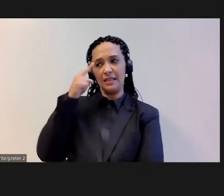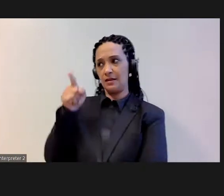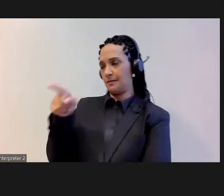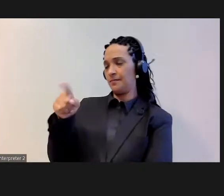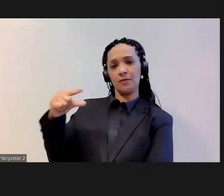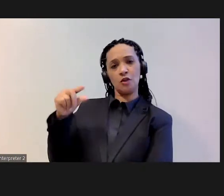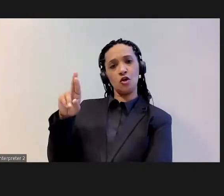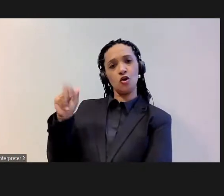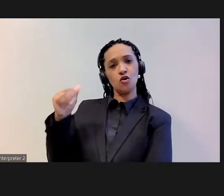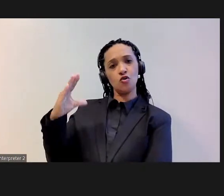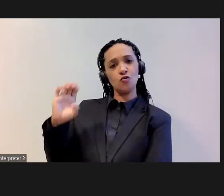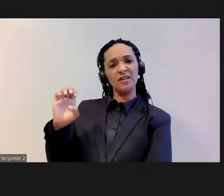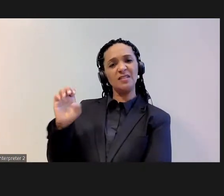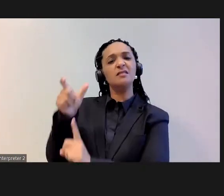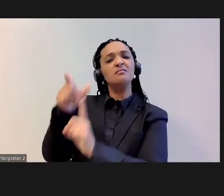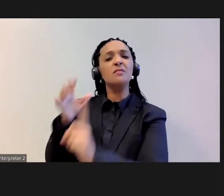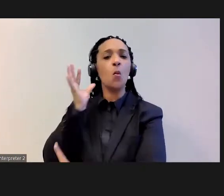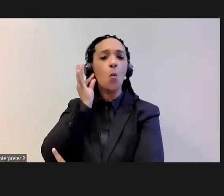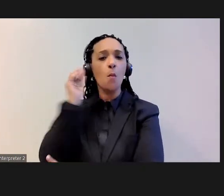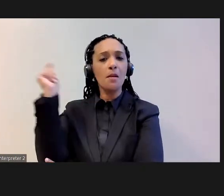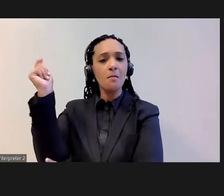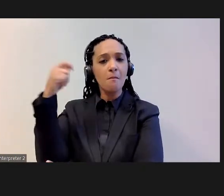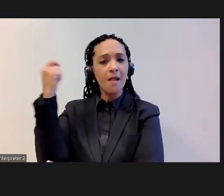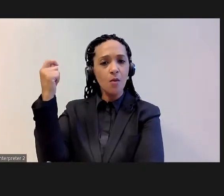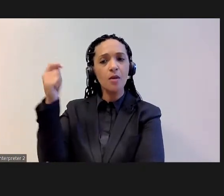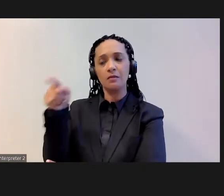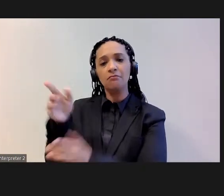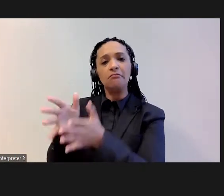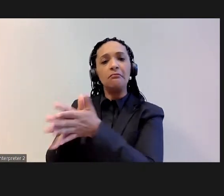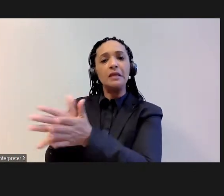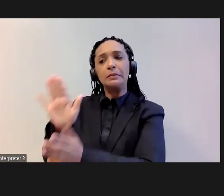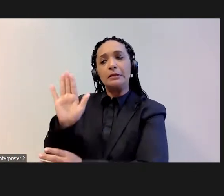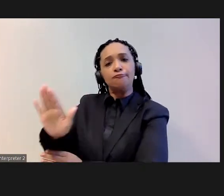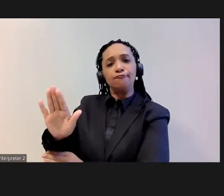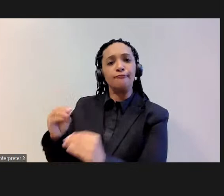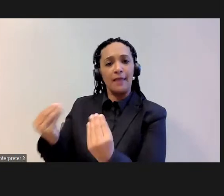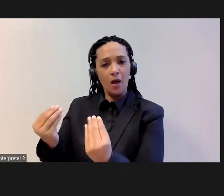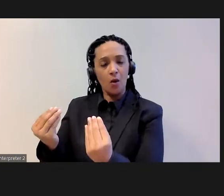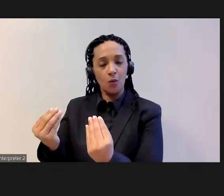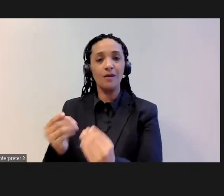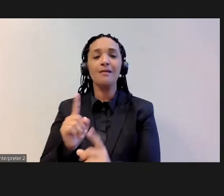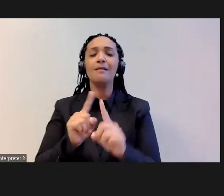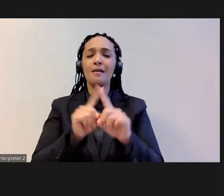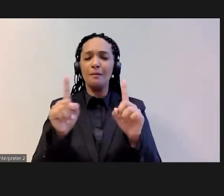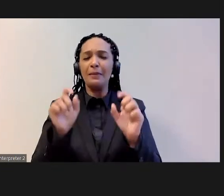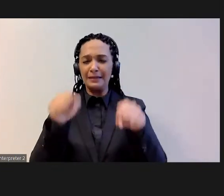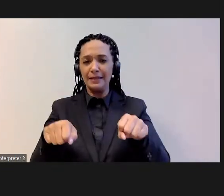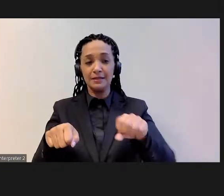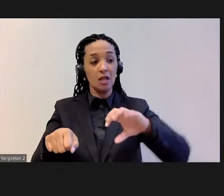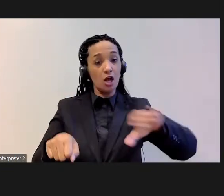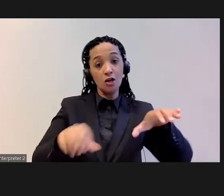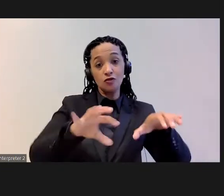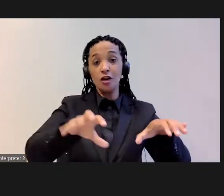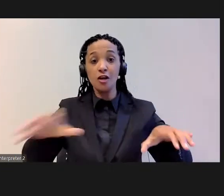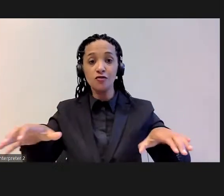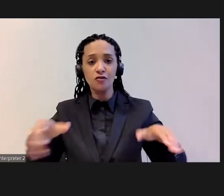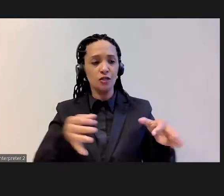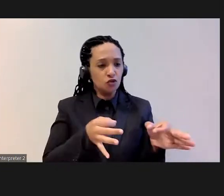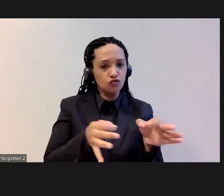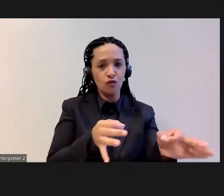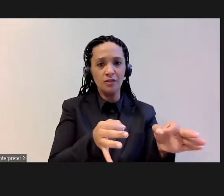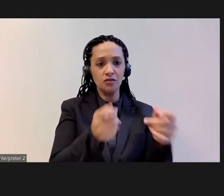about and giving quite a lot of information on the Malawi situation. But a lot of those national development strategies that